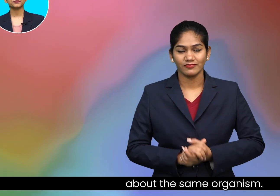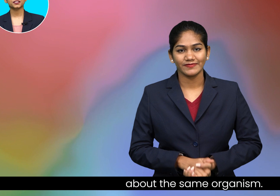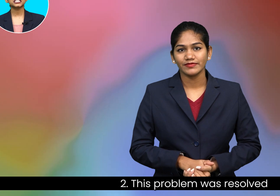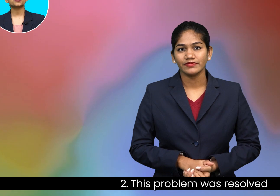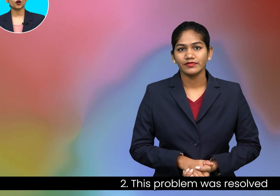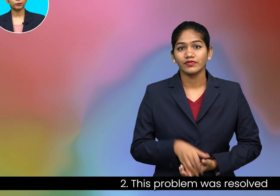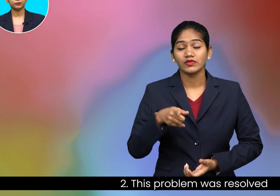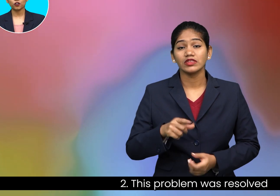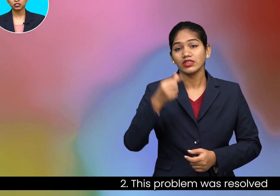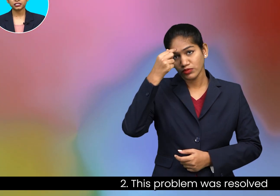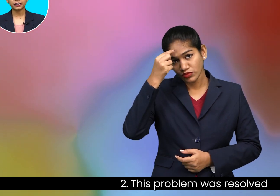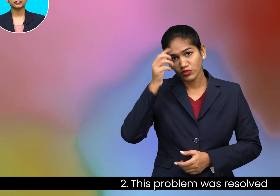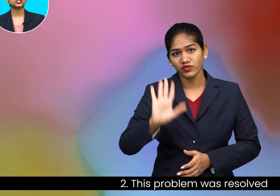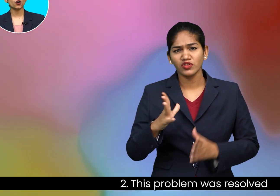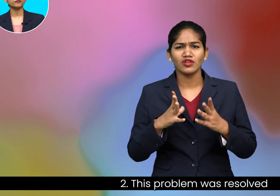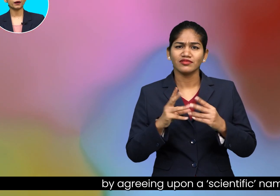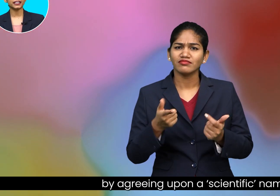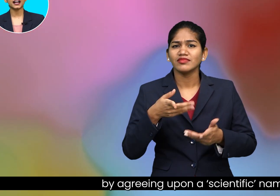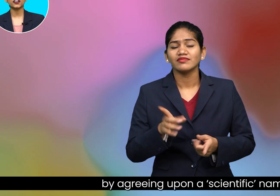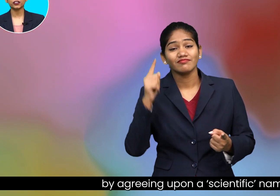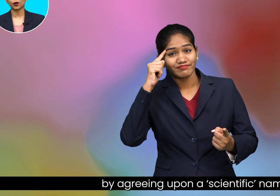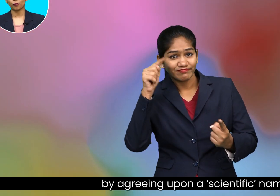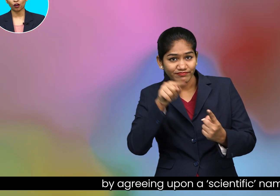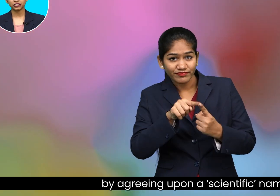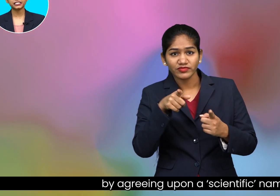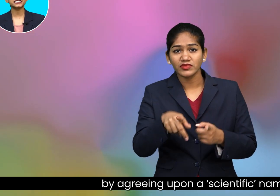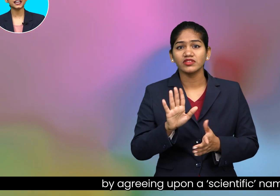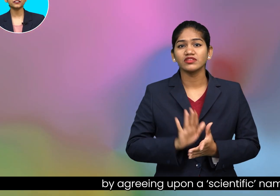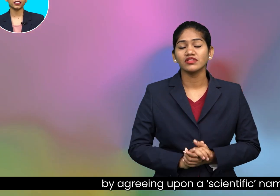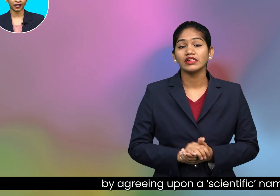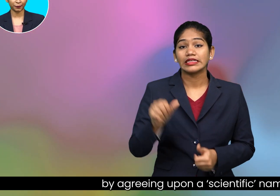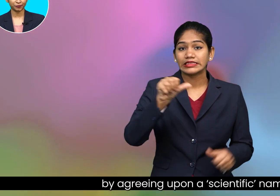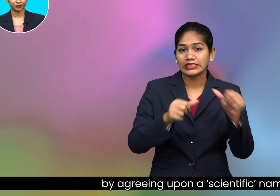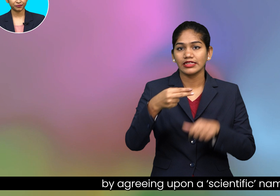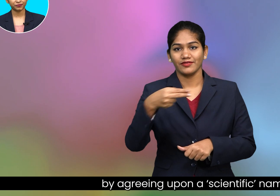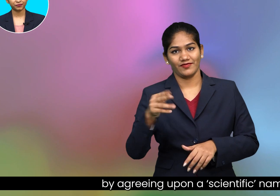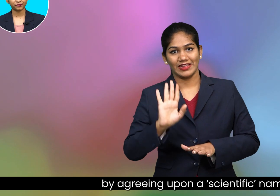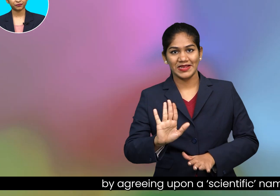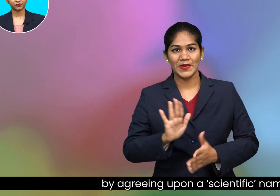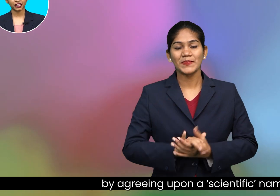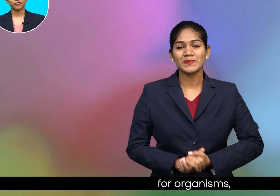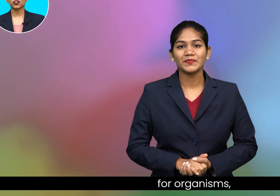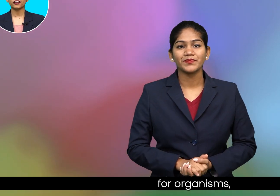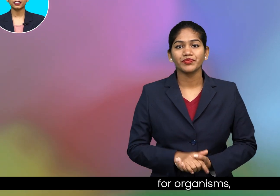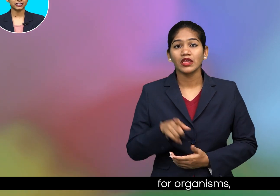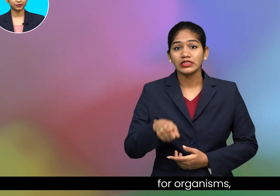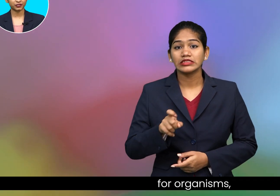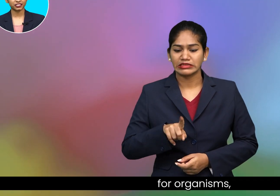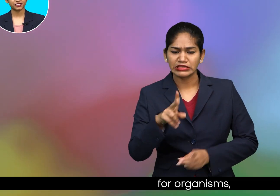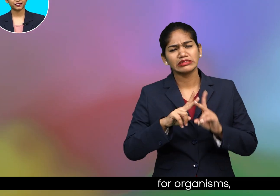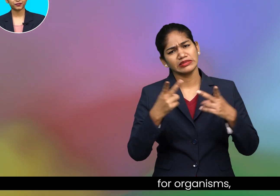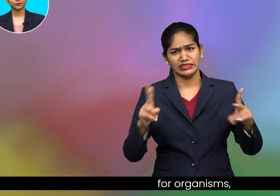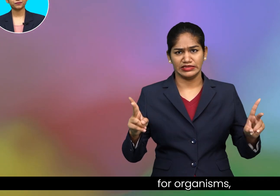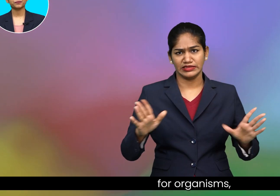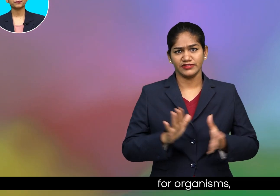This problem was resolved by agreeing upon a scientific name for organisms.